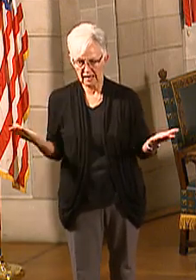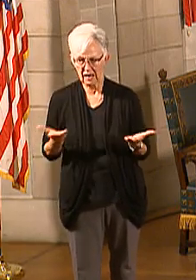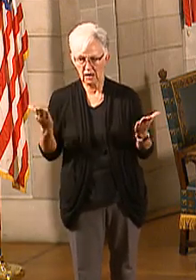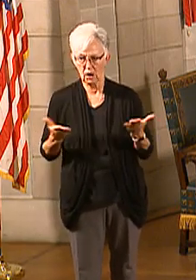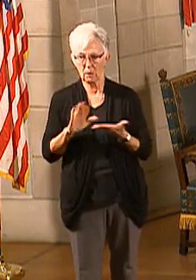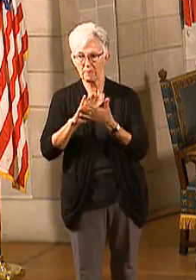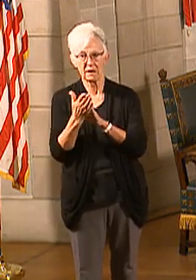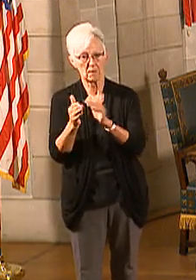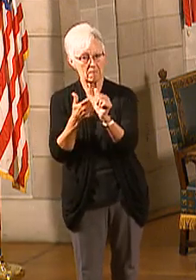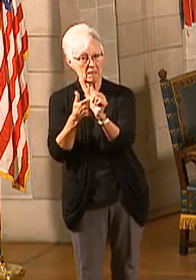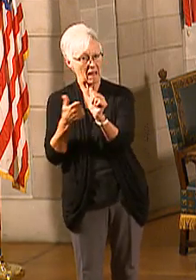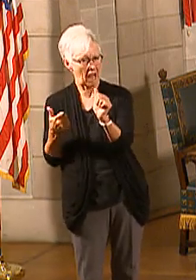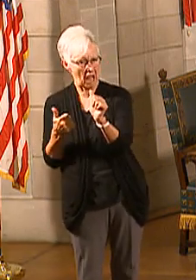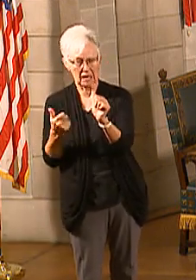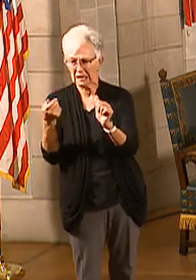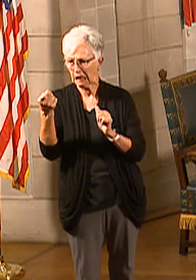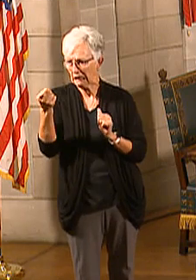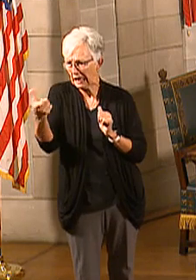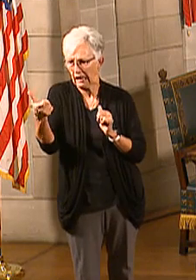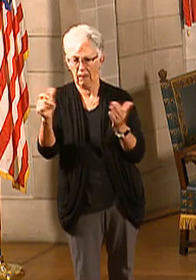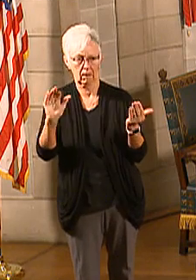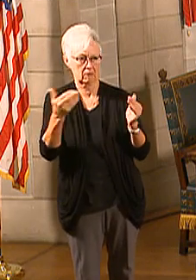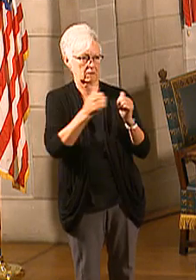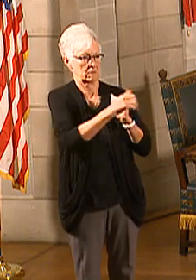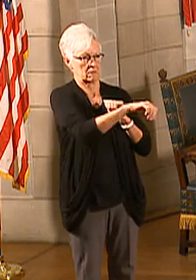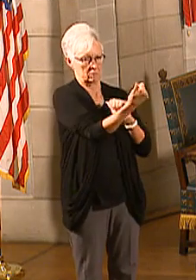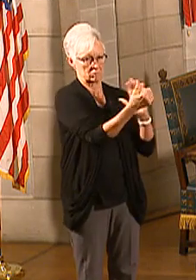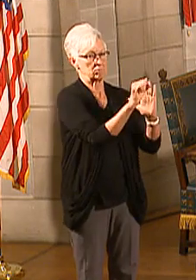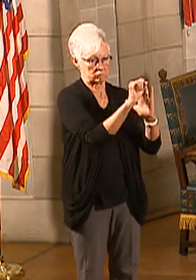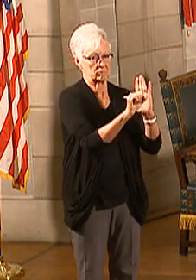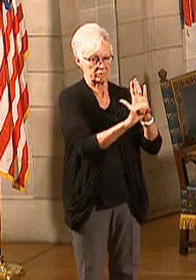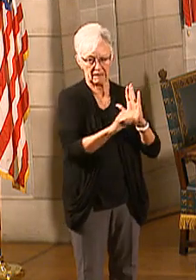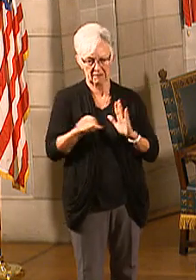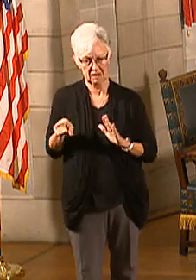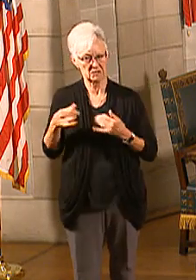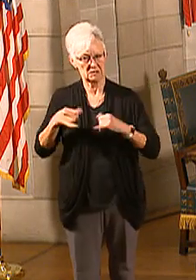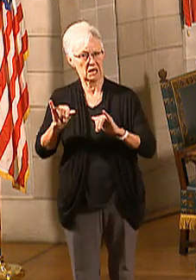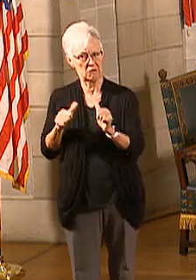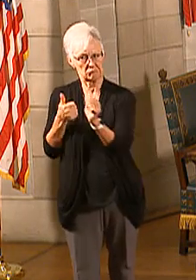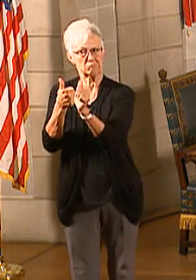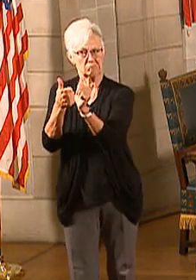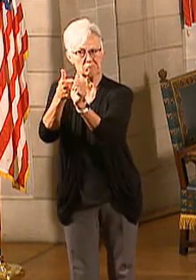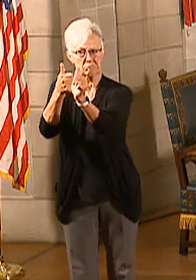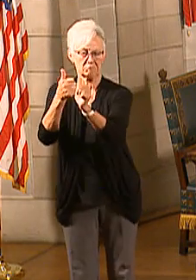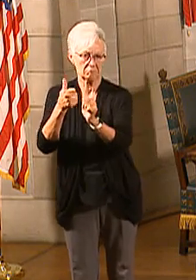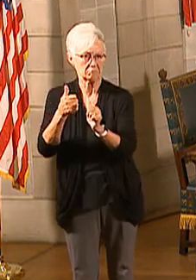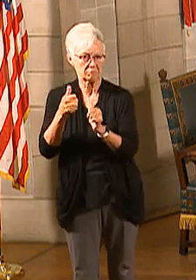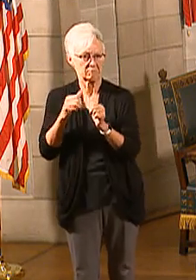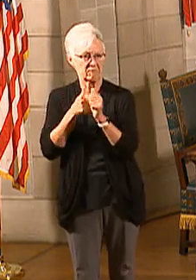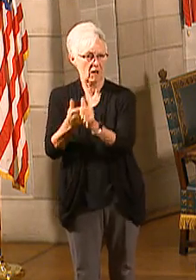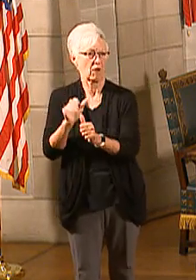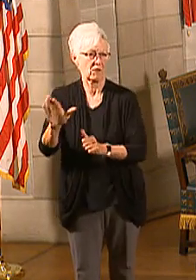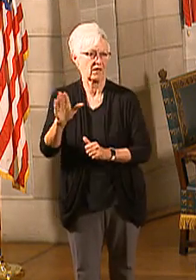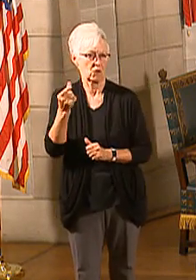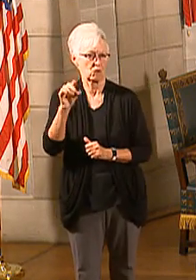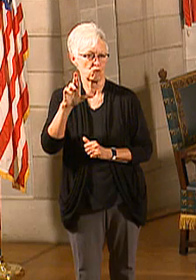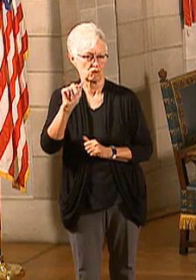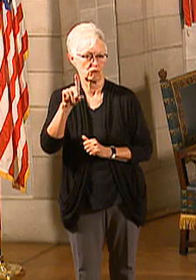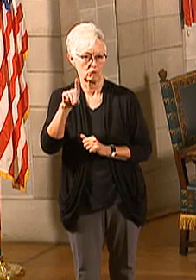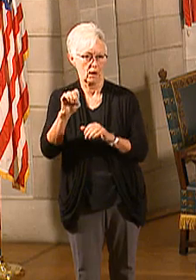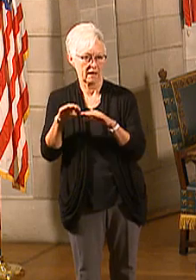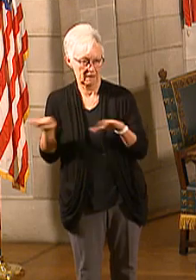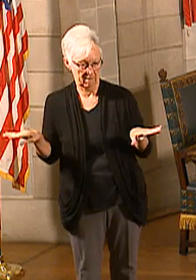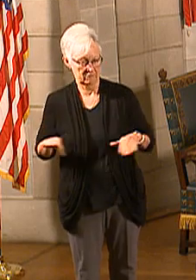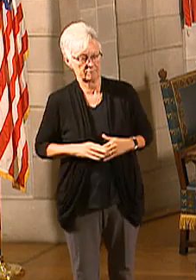great tribute to our educators and what they've done here. But again, we know with the pandemic that it had an impact on families.